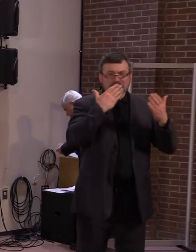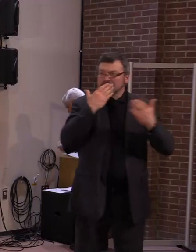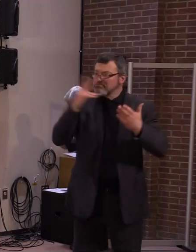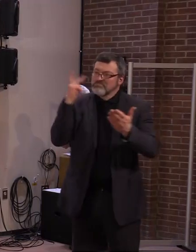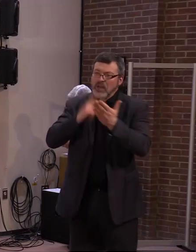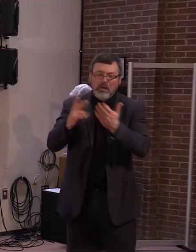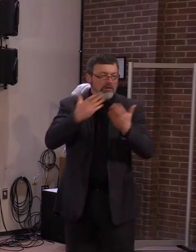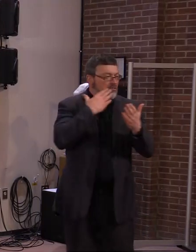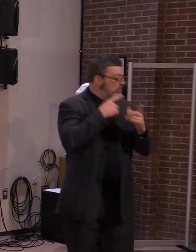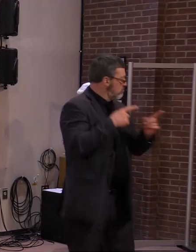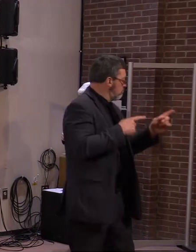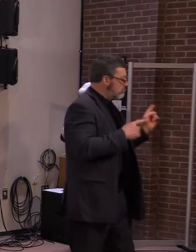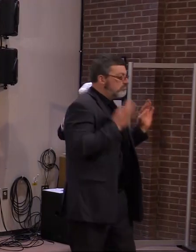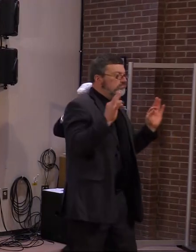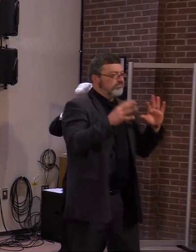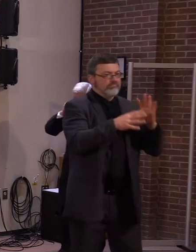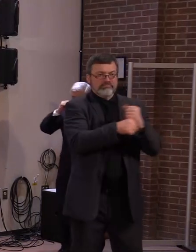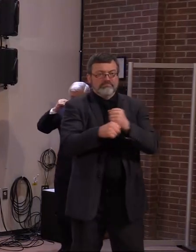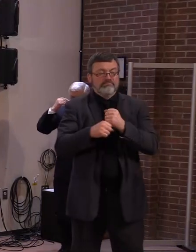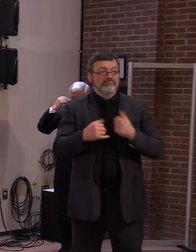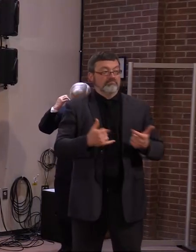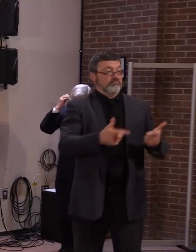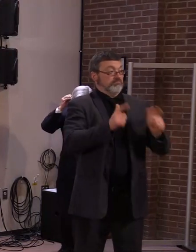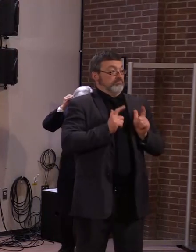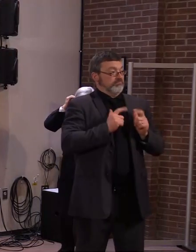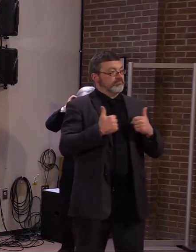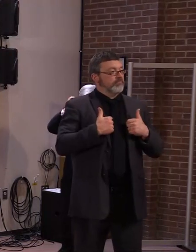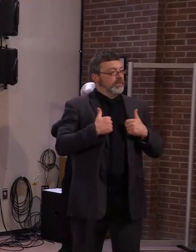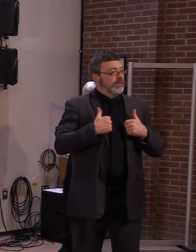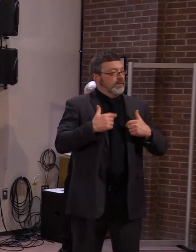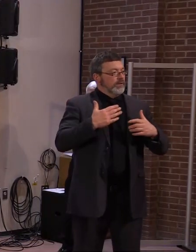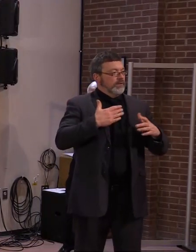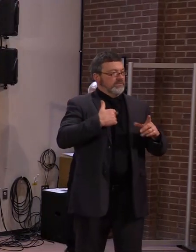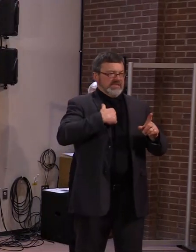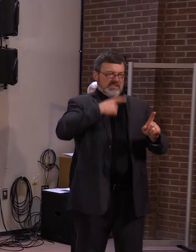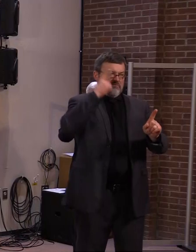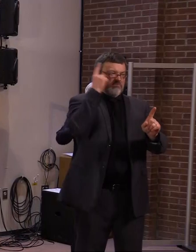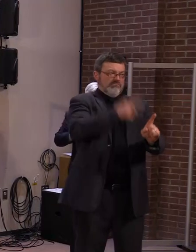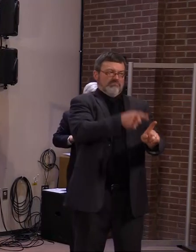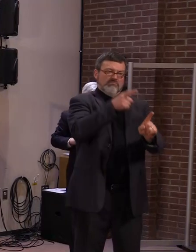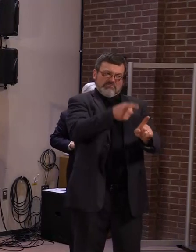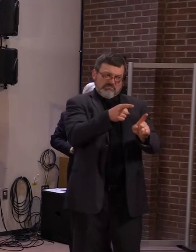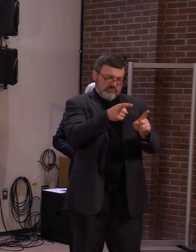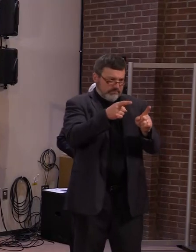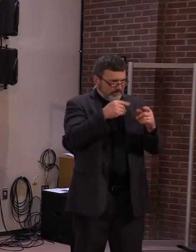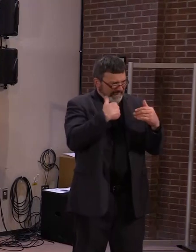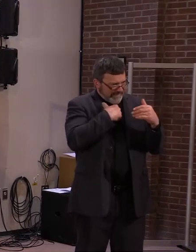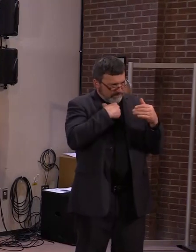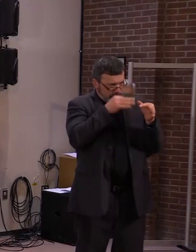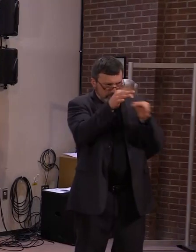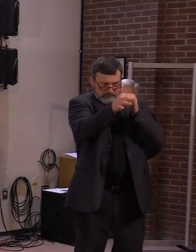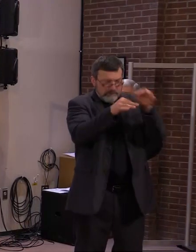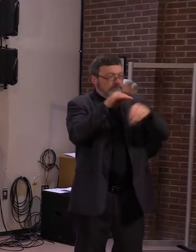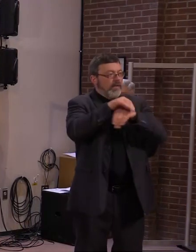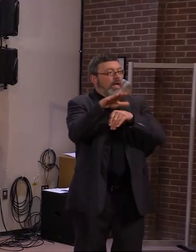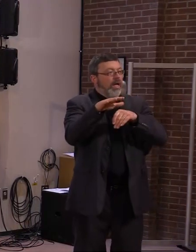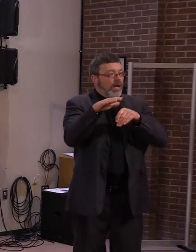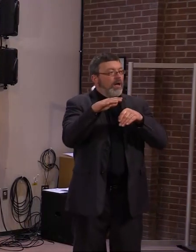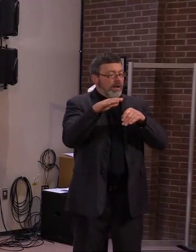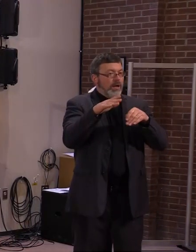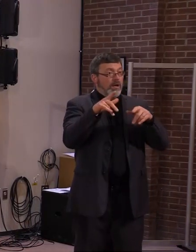Good afternoon. I've got some very specific medical advice regarding gatherings,